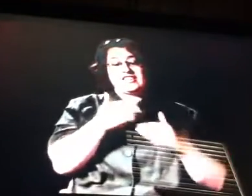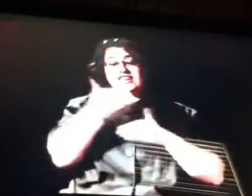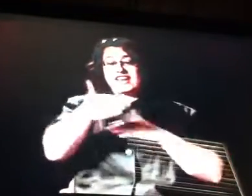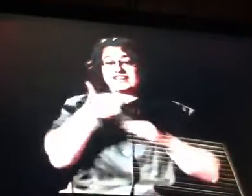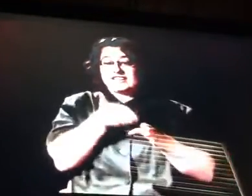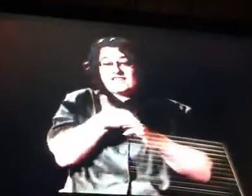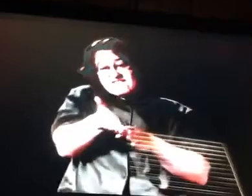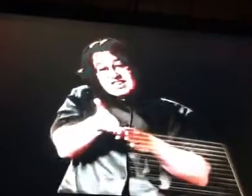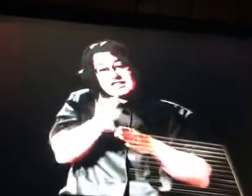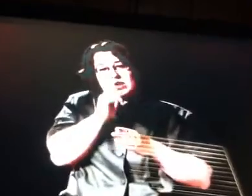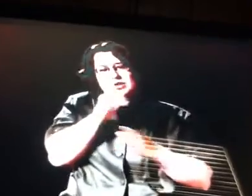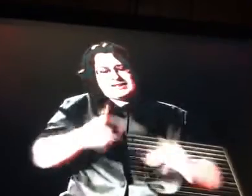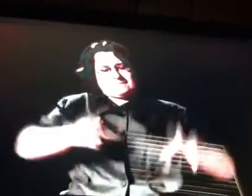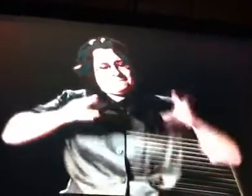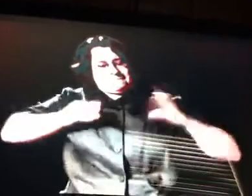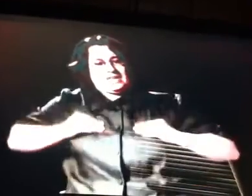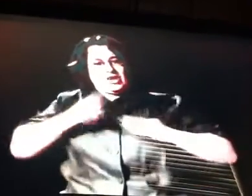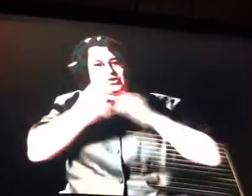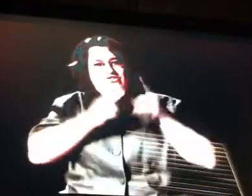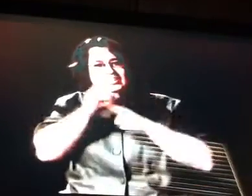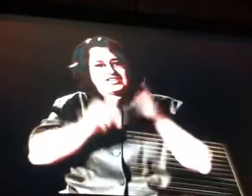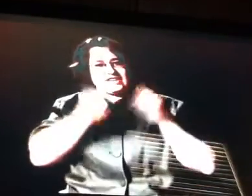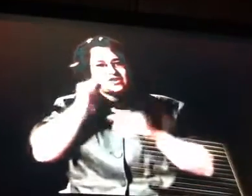So that's related to architecture.